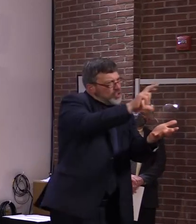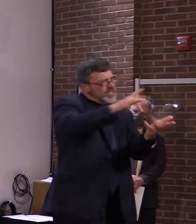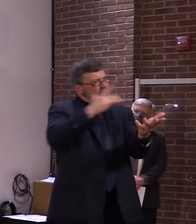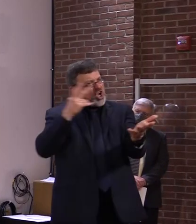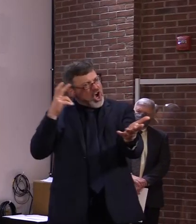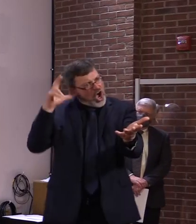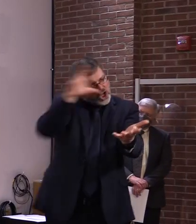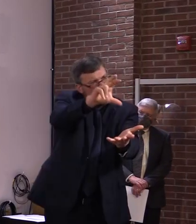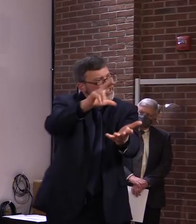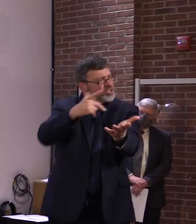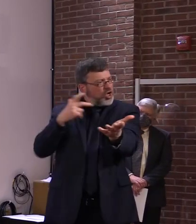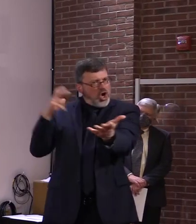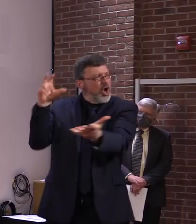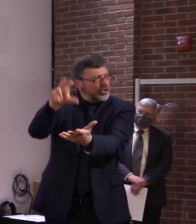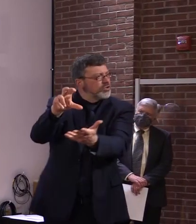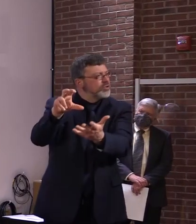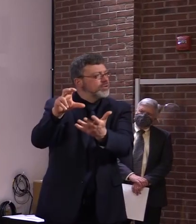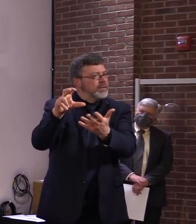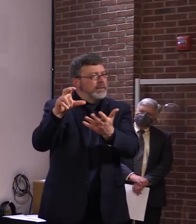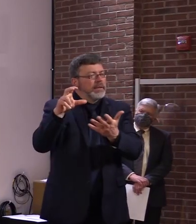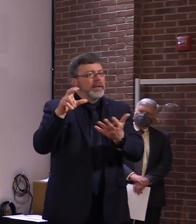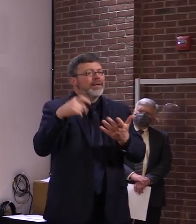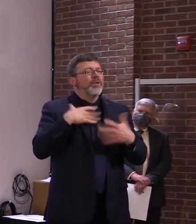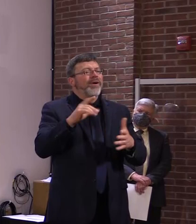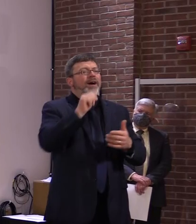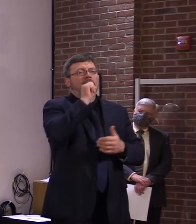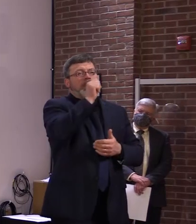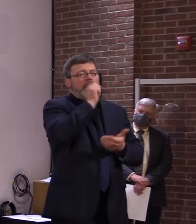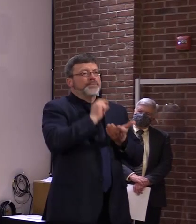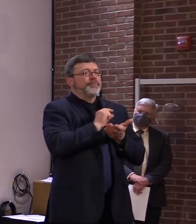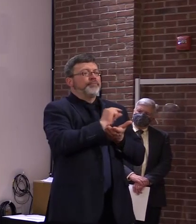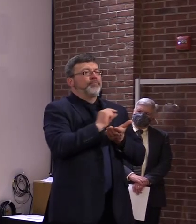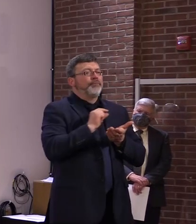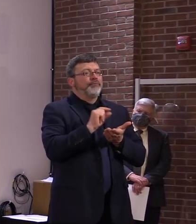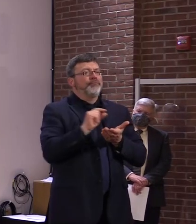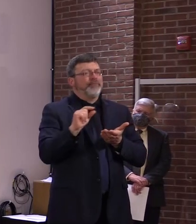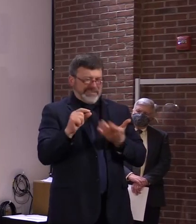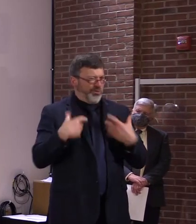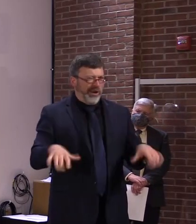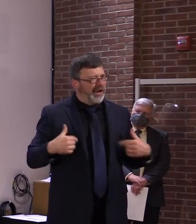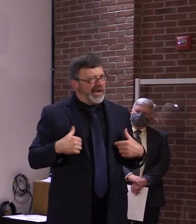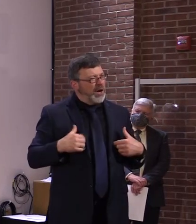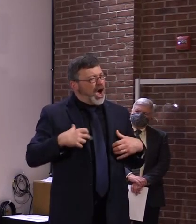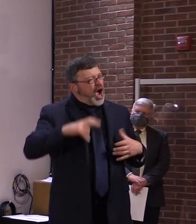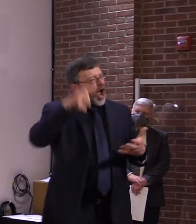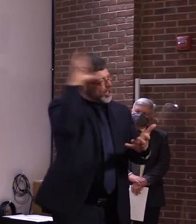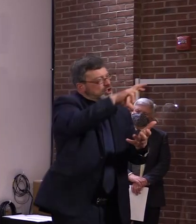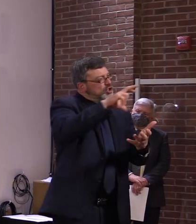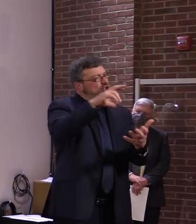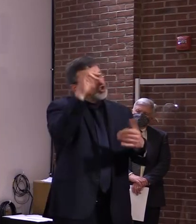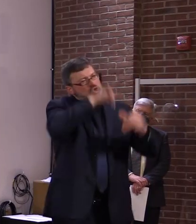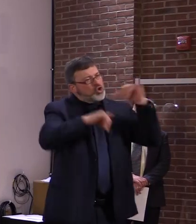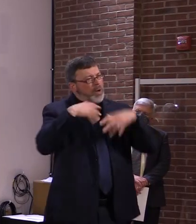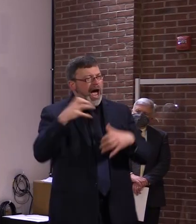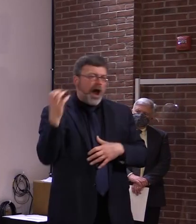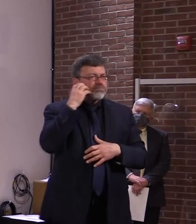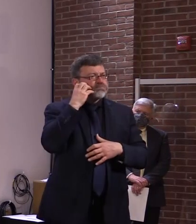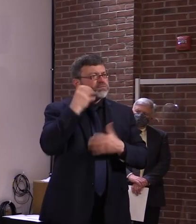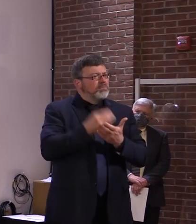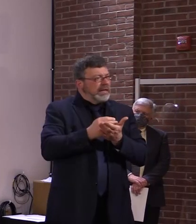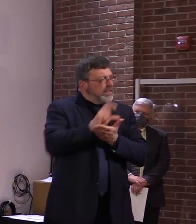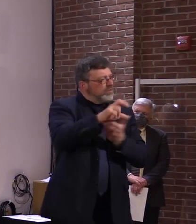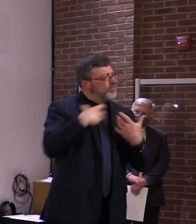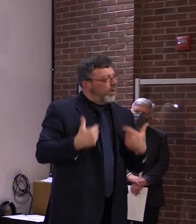from the legislature beyond going just 1 year to 1 year and spending, I would say, half of it in this first